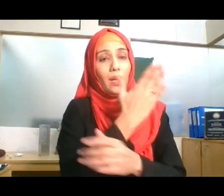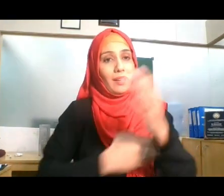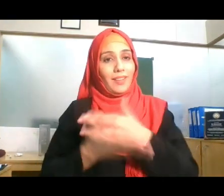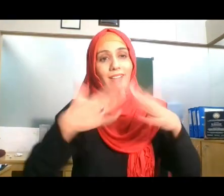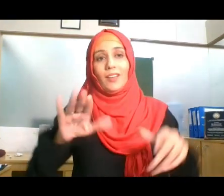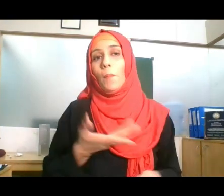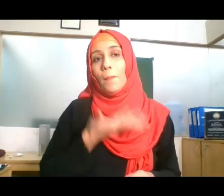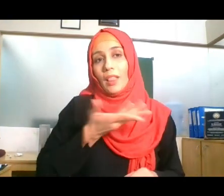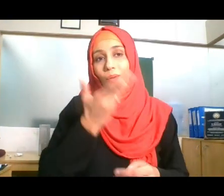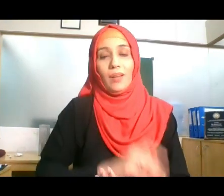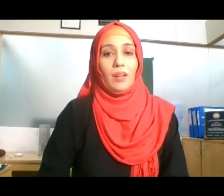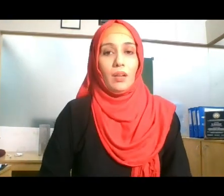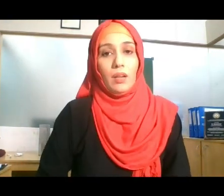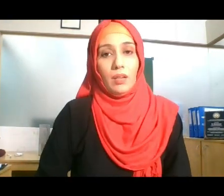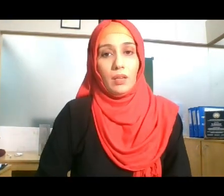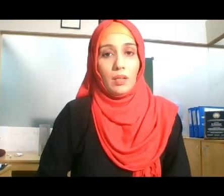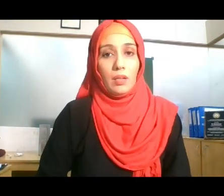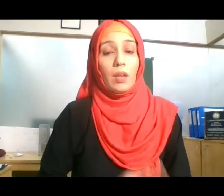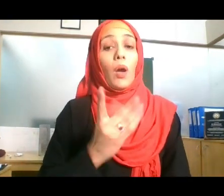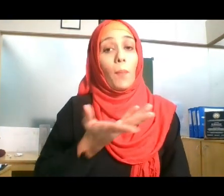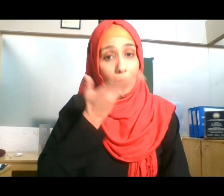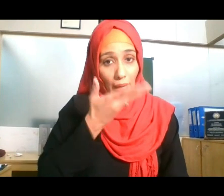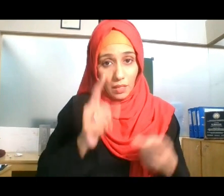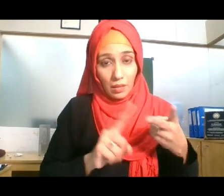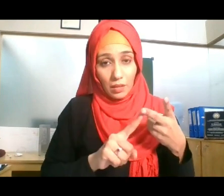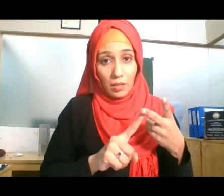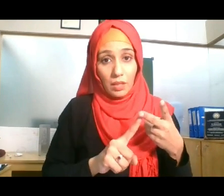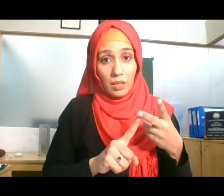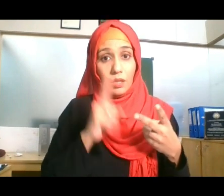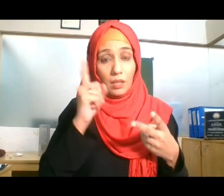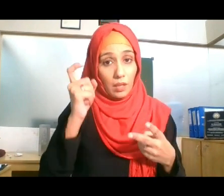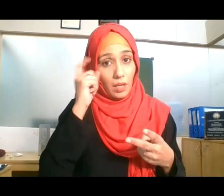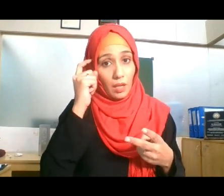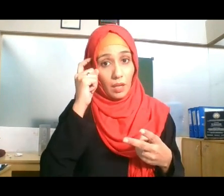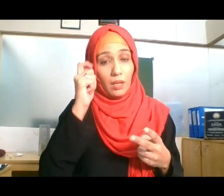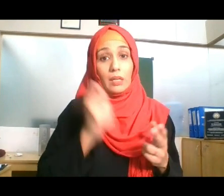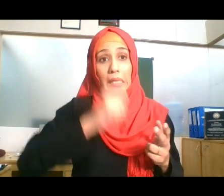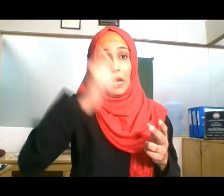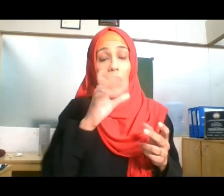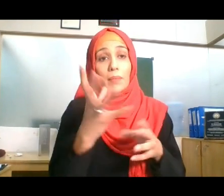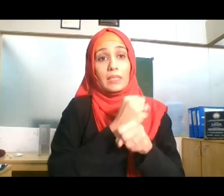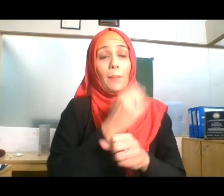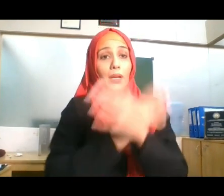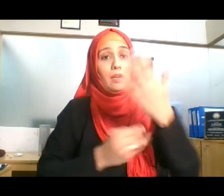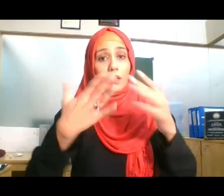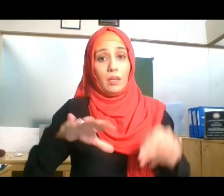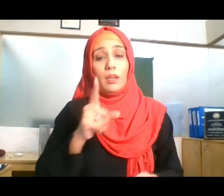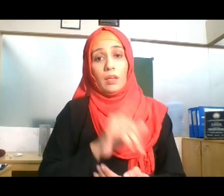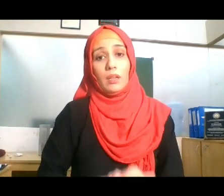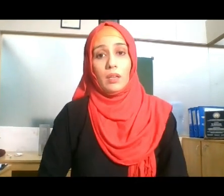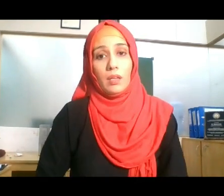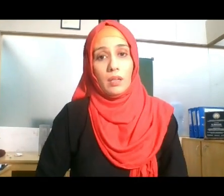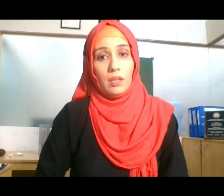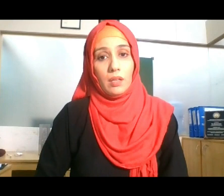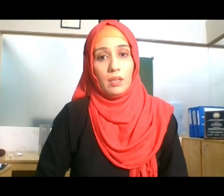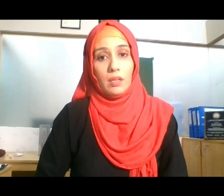persons. They have also introduced attractive schemes for differently abled persons. They are able